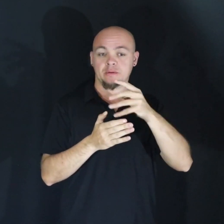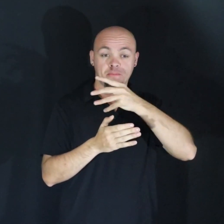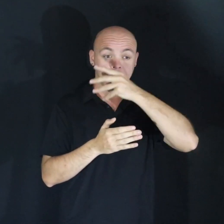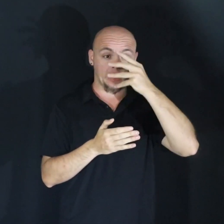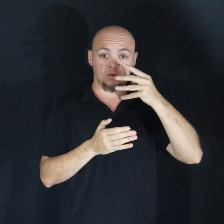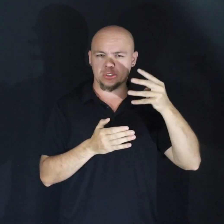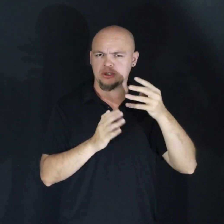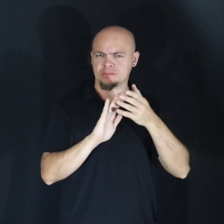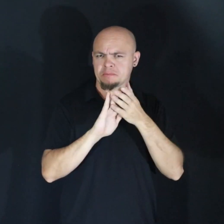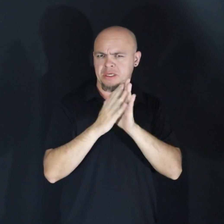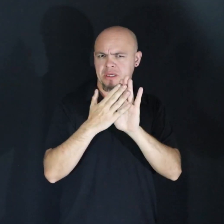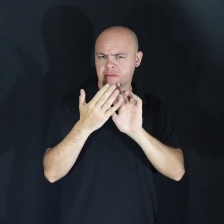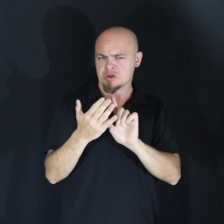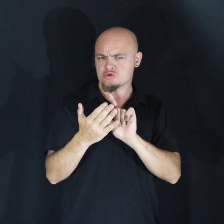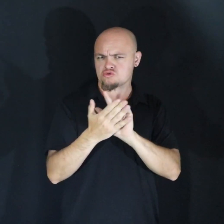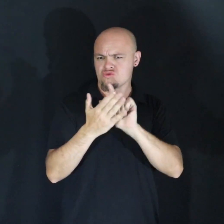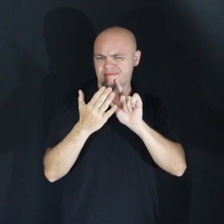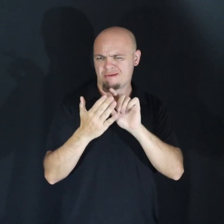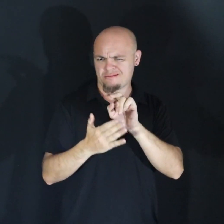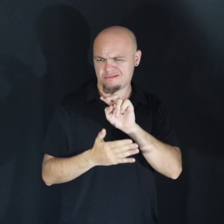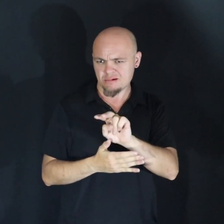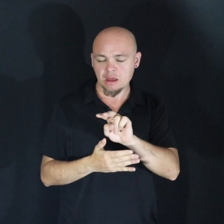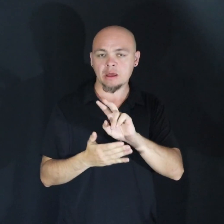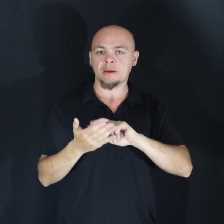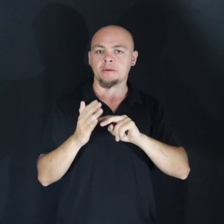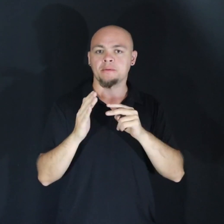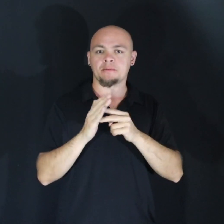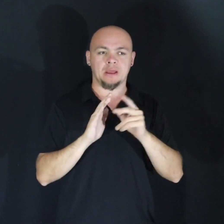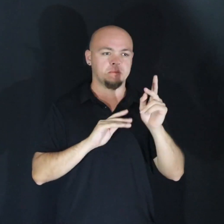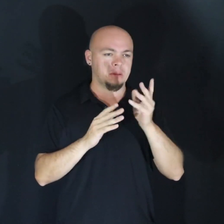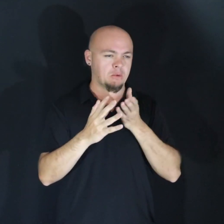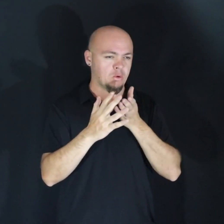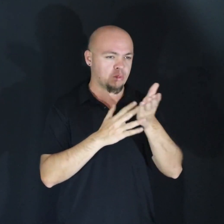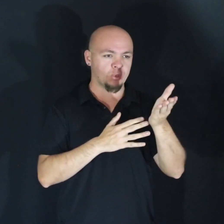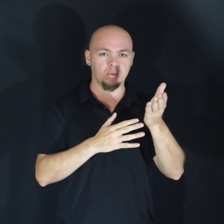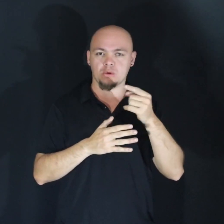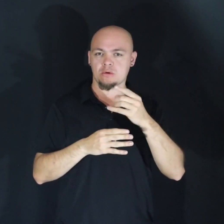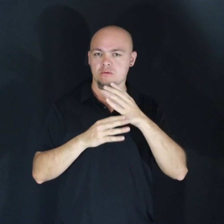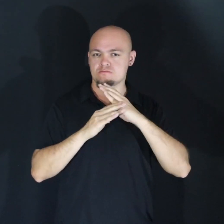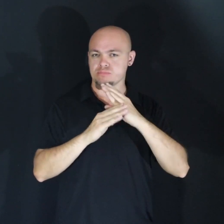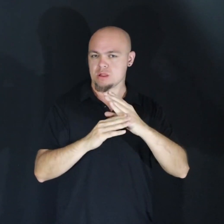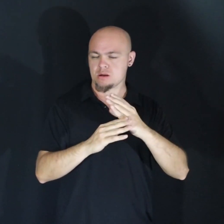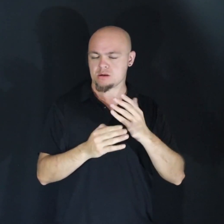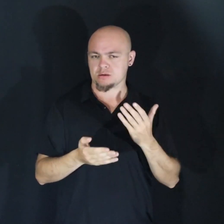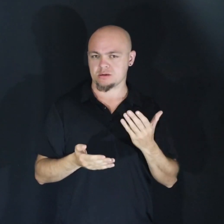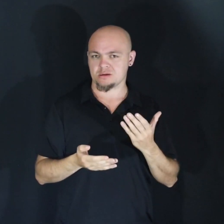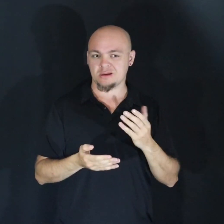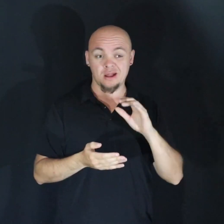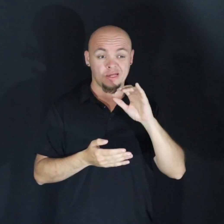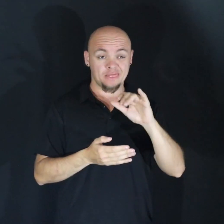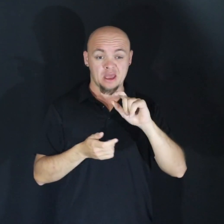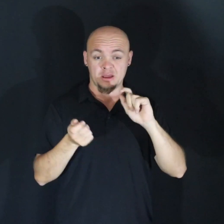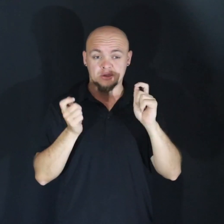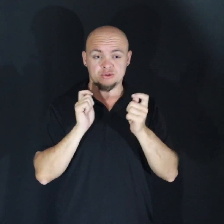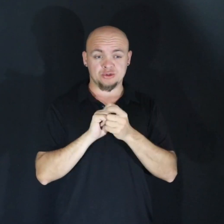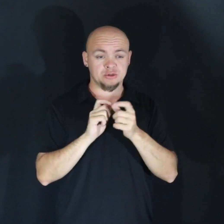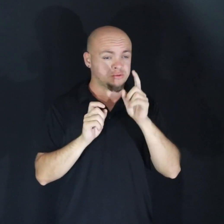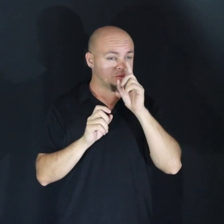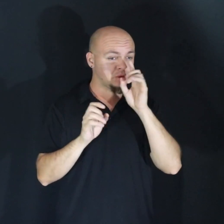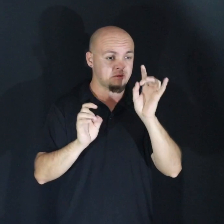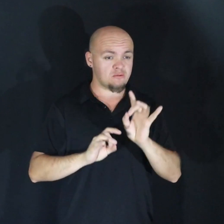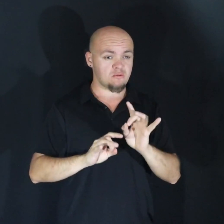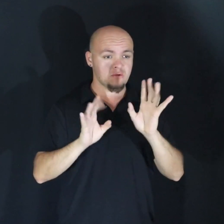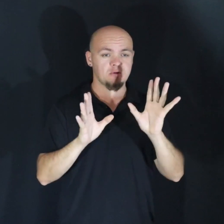migration is blocking people from this passage through the sea. And it is this brutal change that